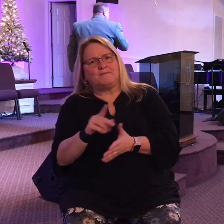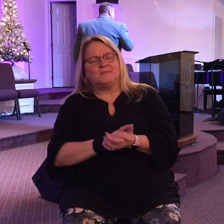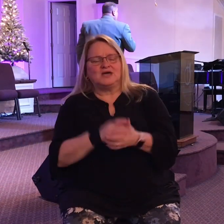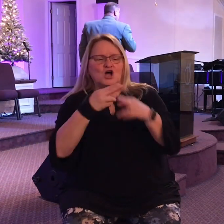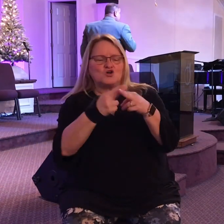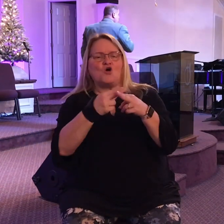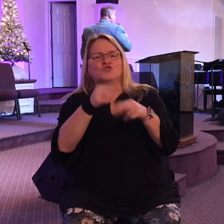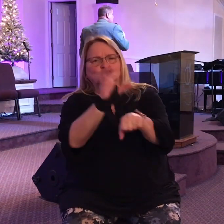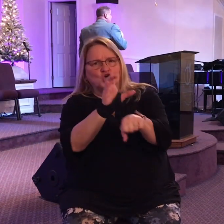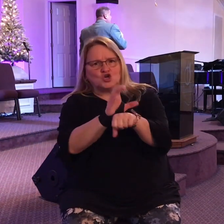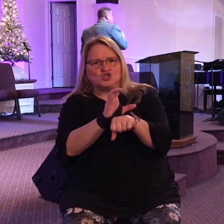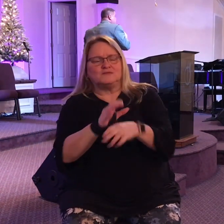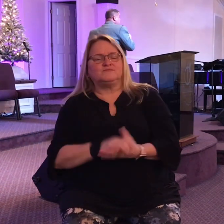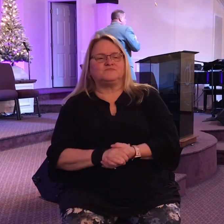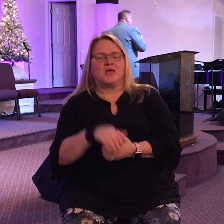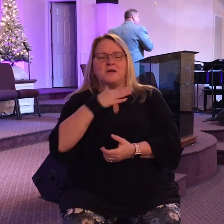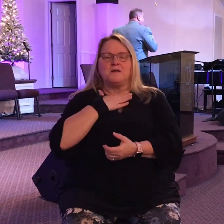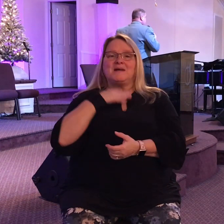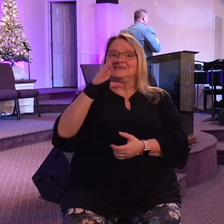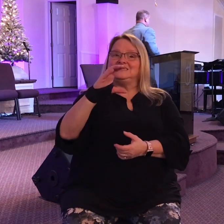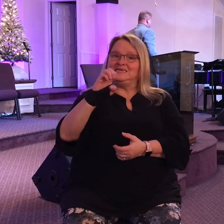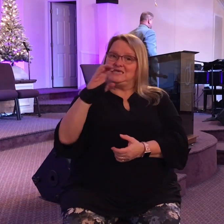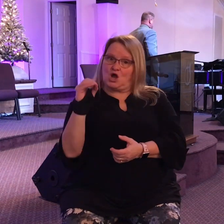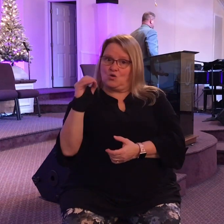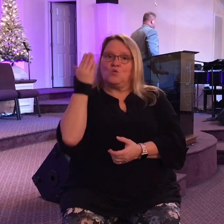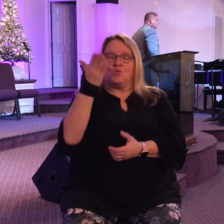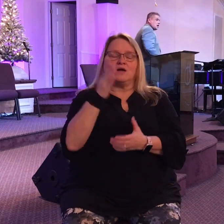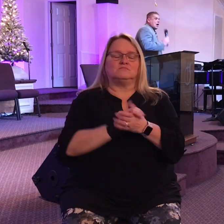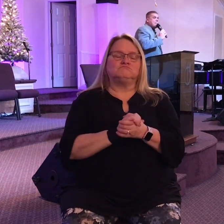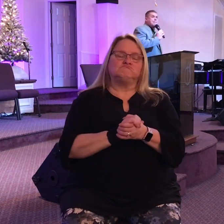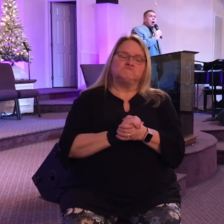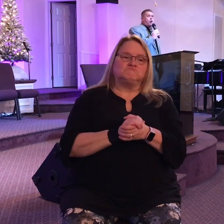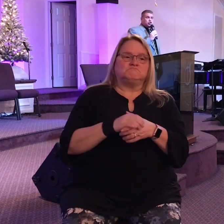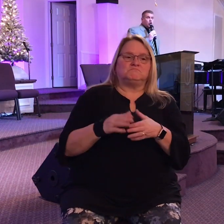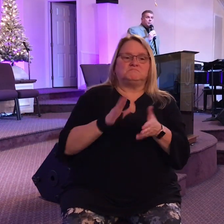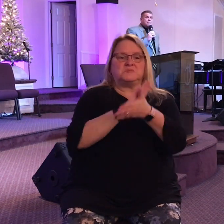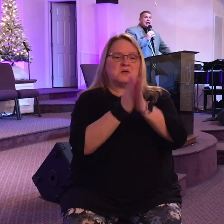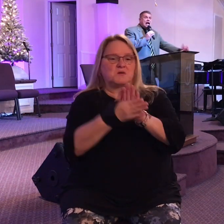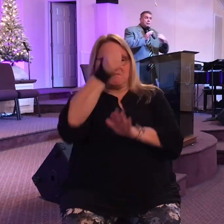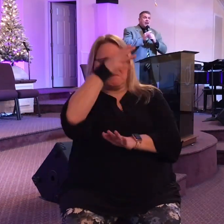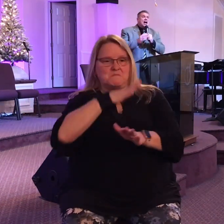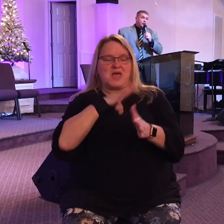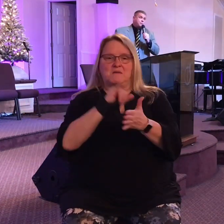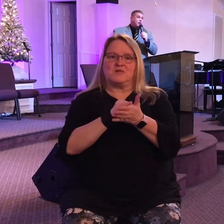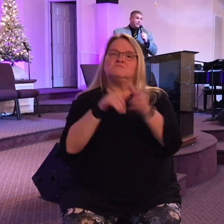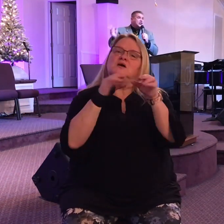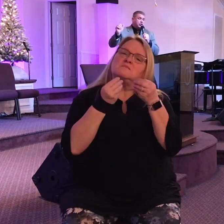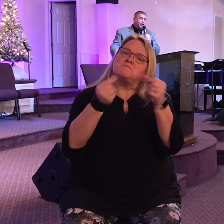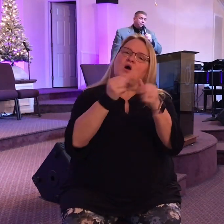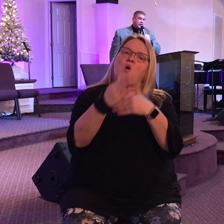My CEO is going to be a man who spent his whole life fishing. My board's going to be made up of